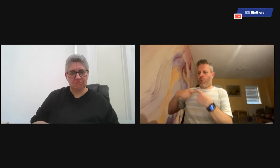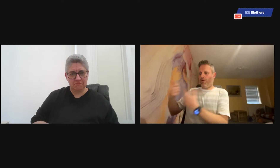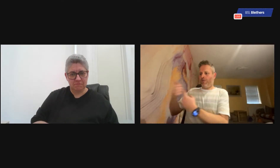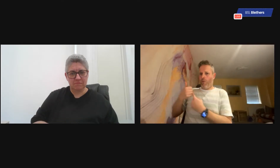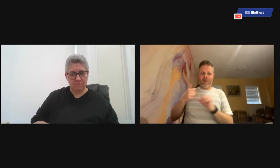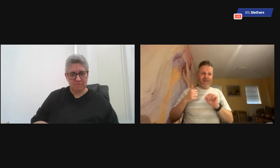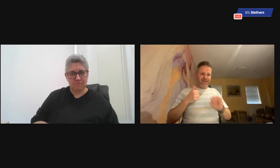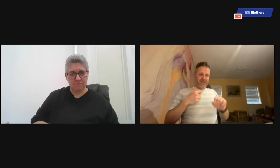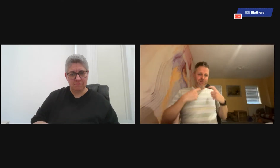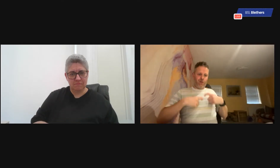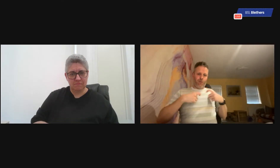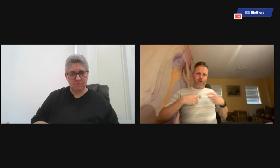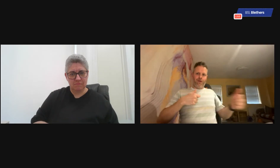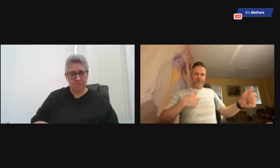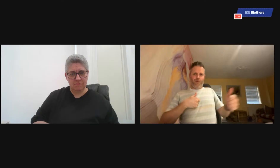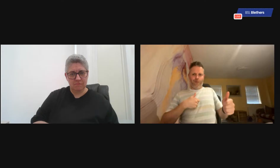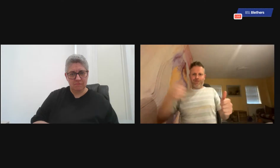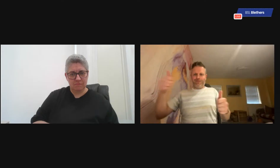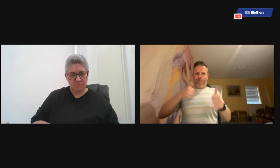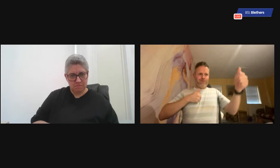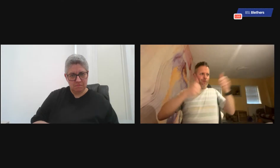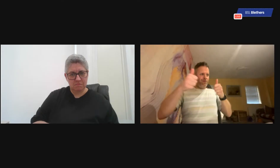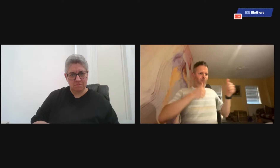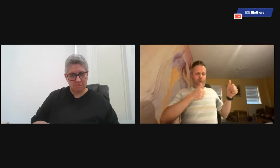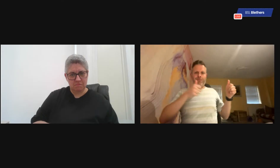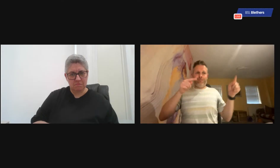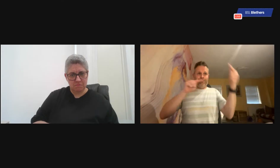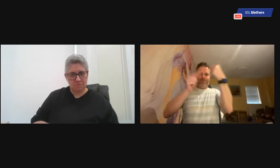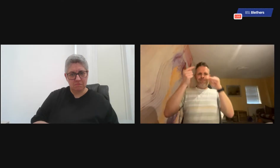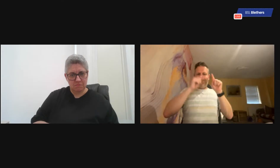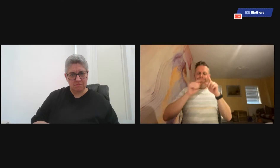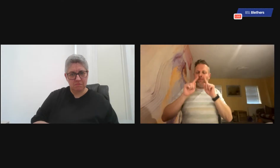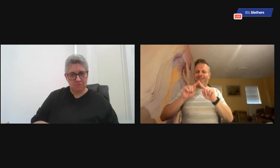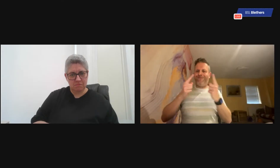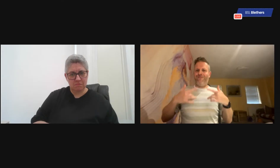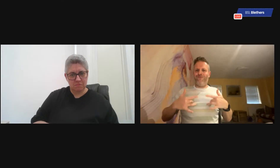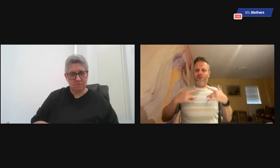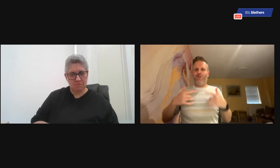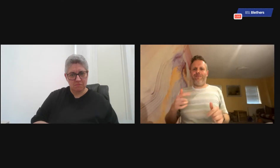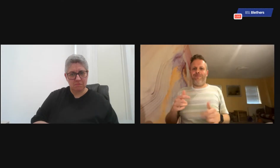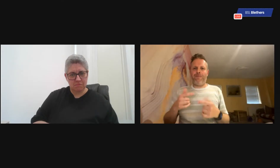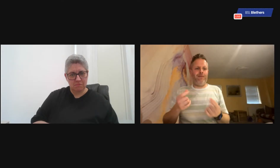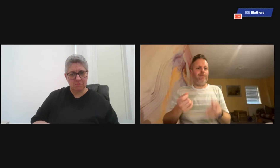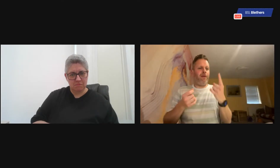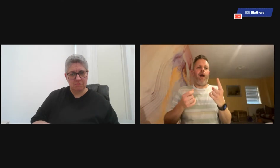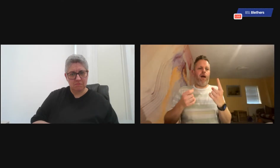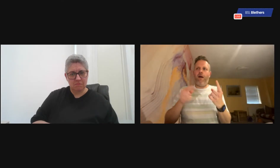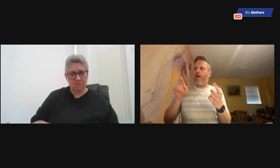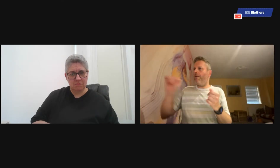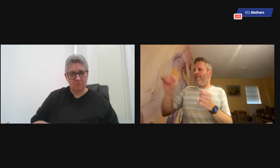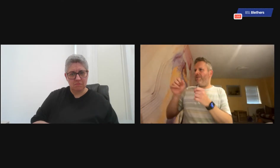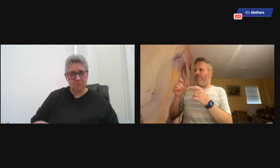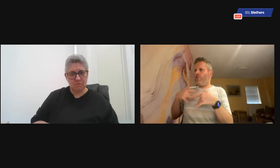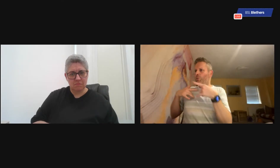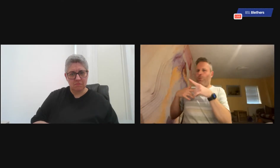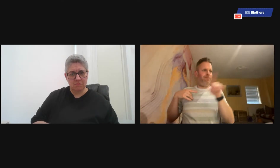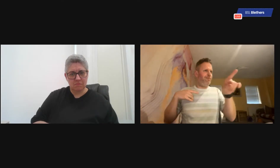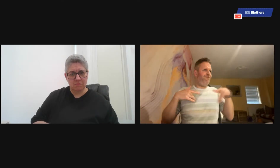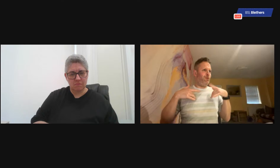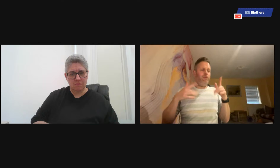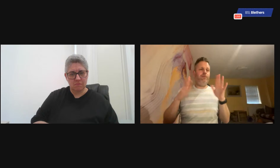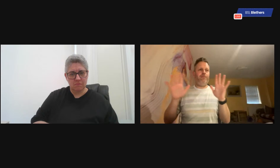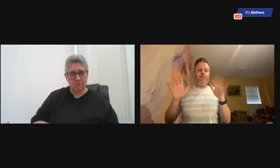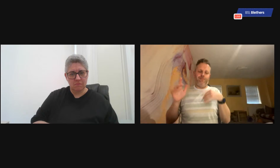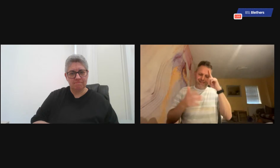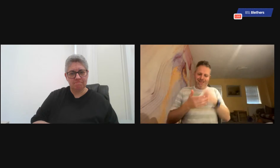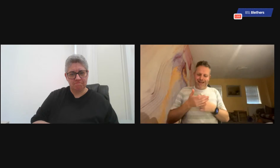that's true. So we have support from the school, we have social work support, you have family support. So yeah, and everyone has different views and perspectives,